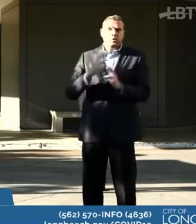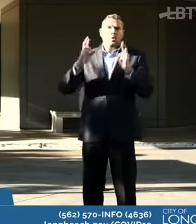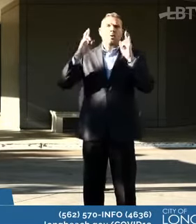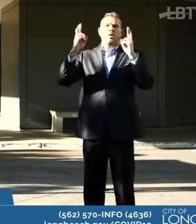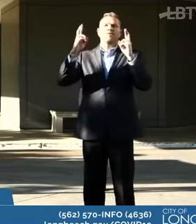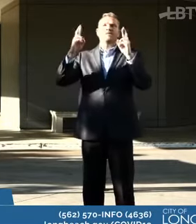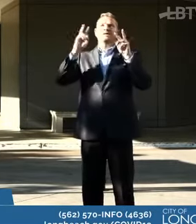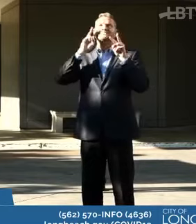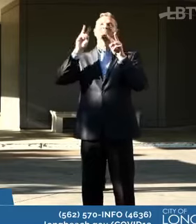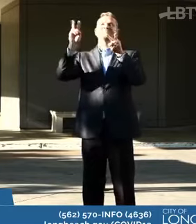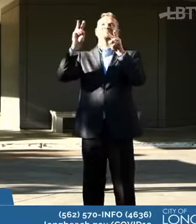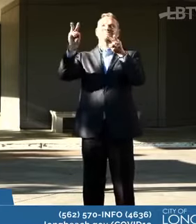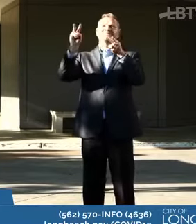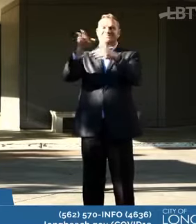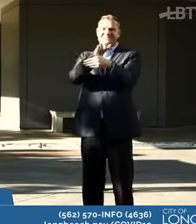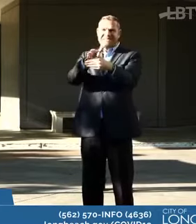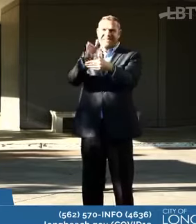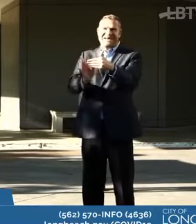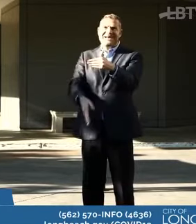and look towards an end.